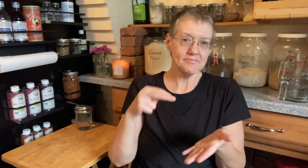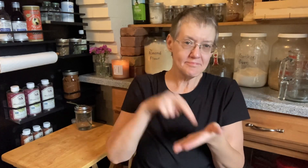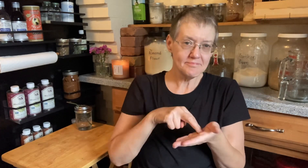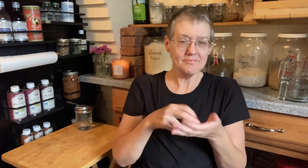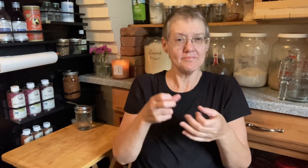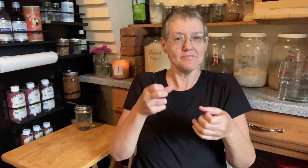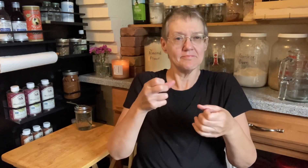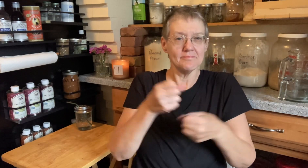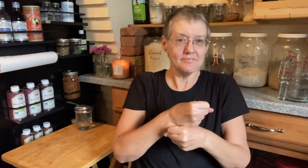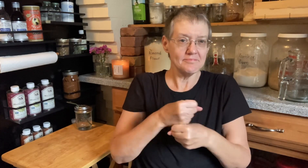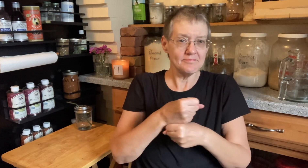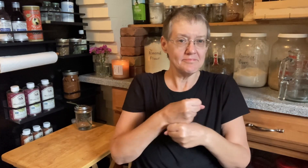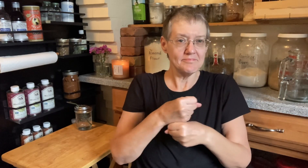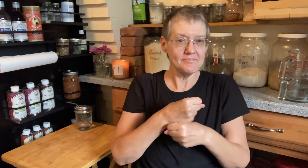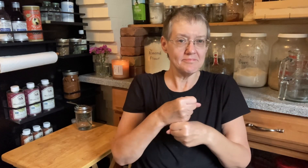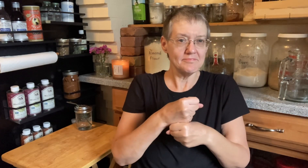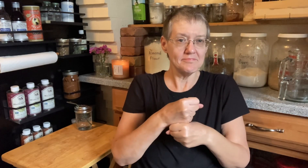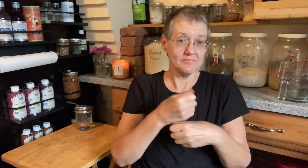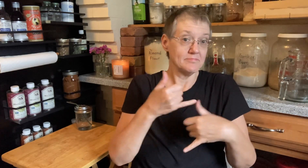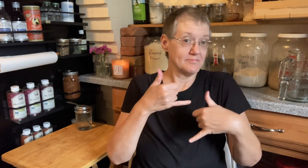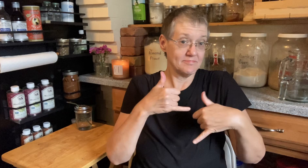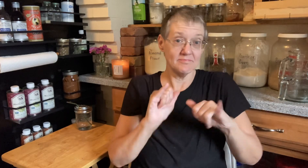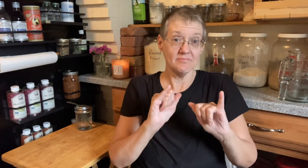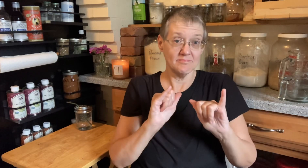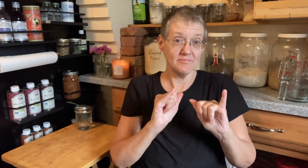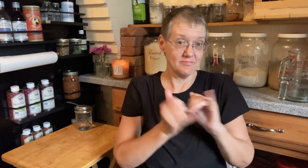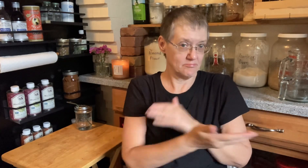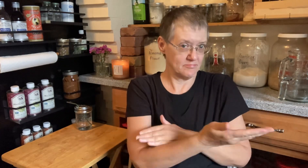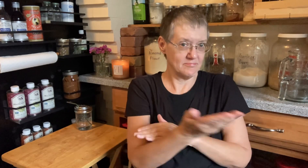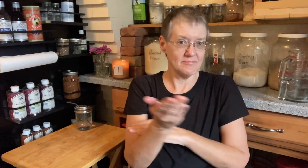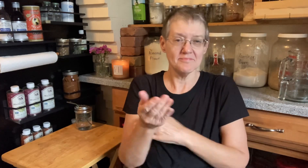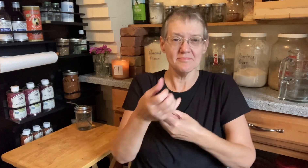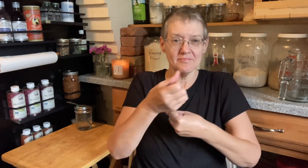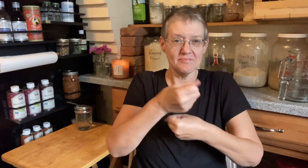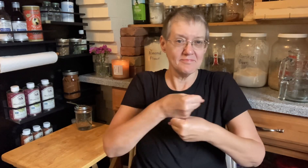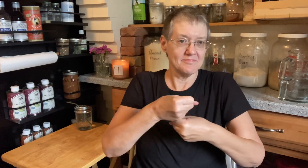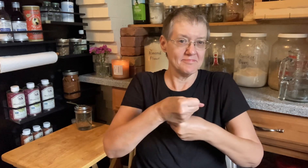I'd get up, I'd have my coffee, which is still what I have for breakfast